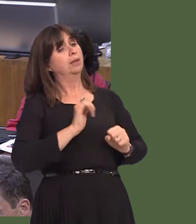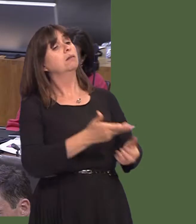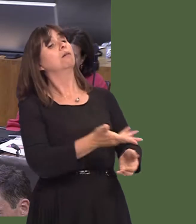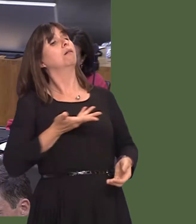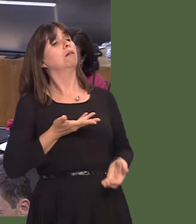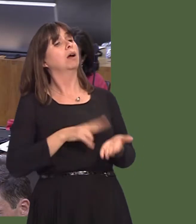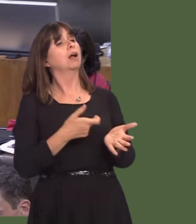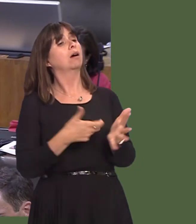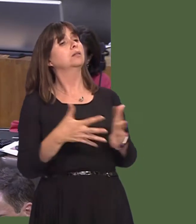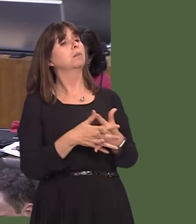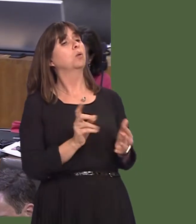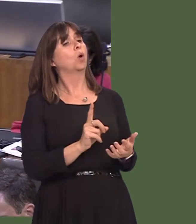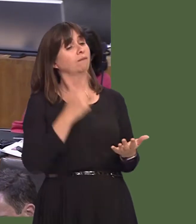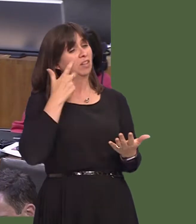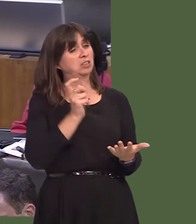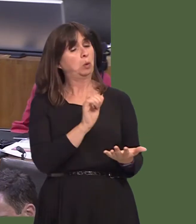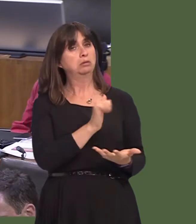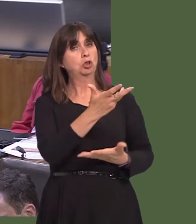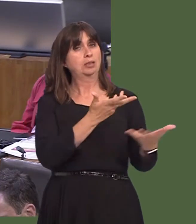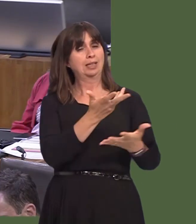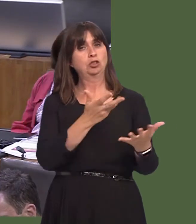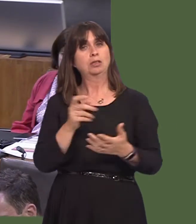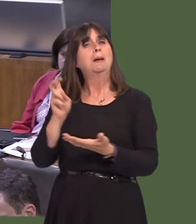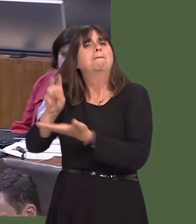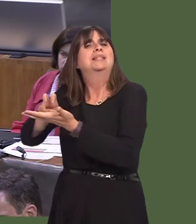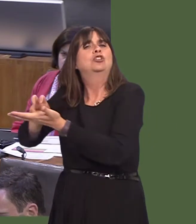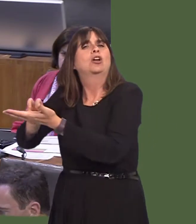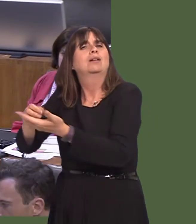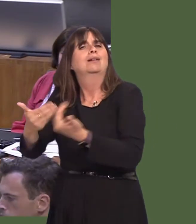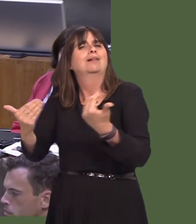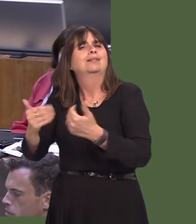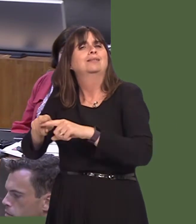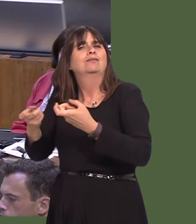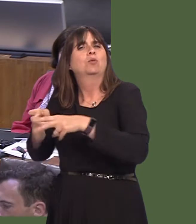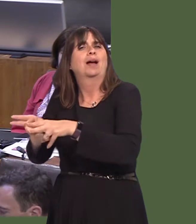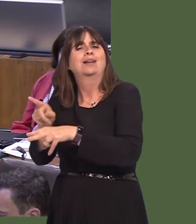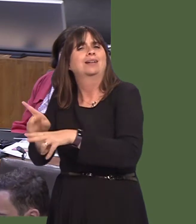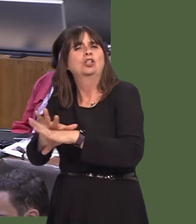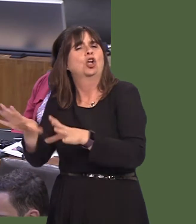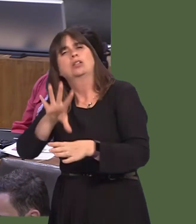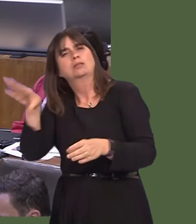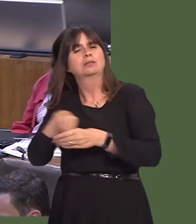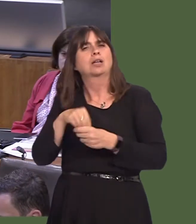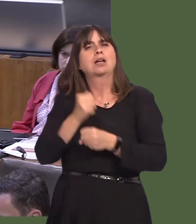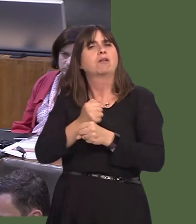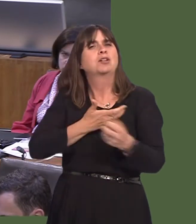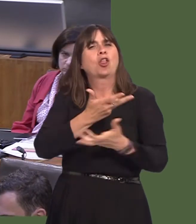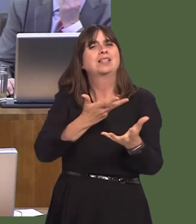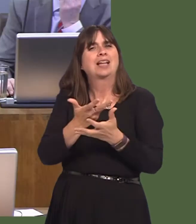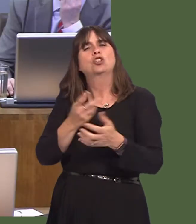the consultation itself. So the petition system is one thing, but it's not formally part, of course, of government